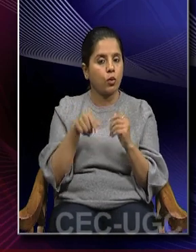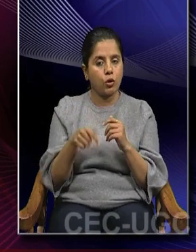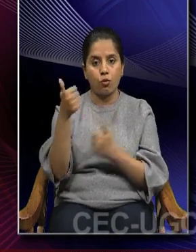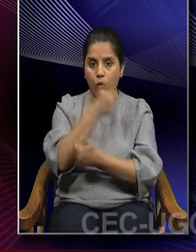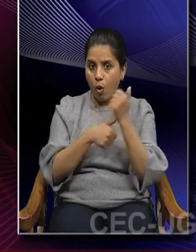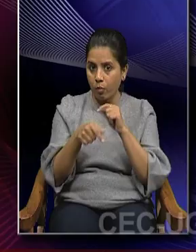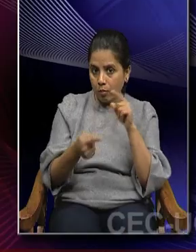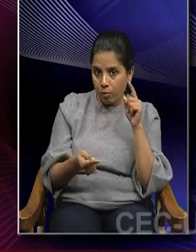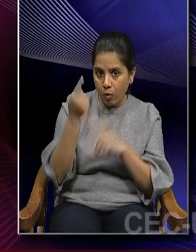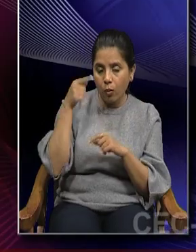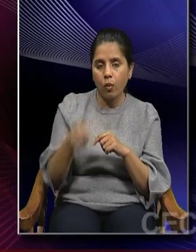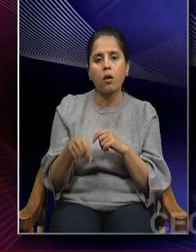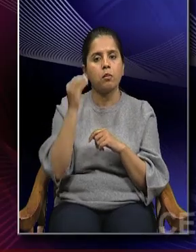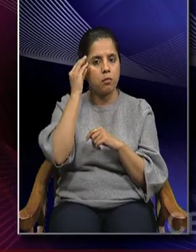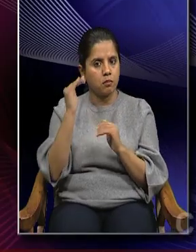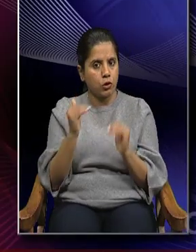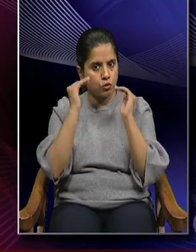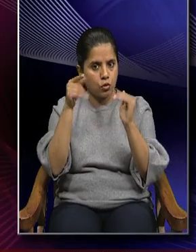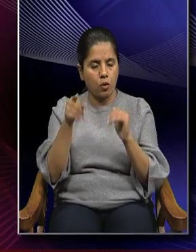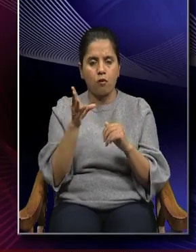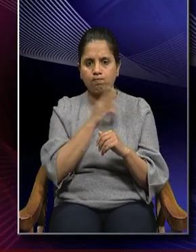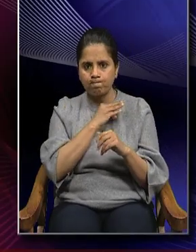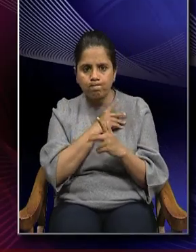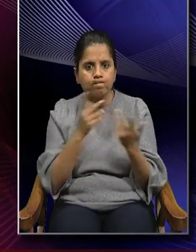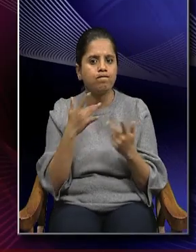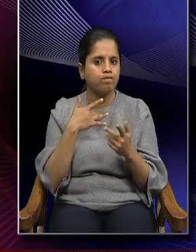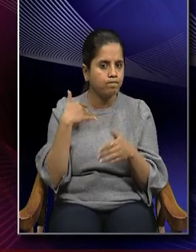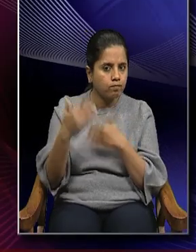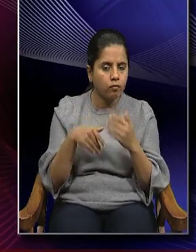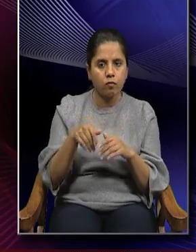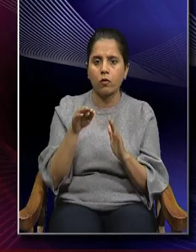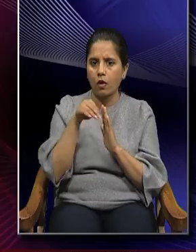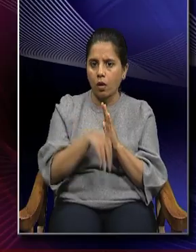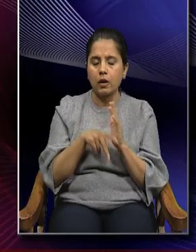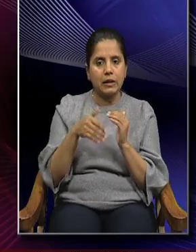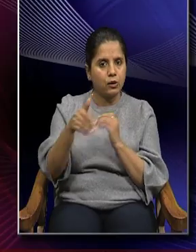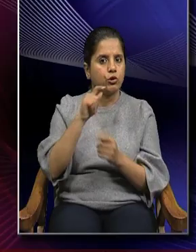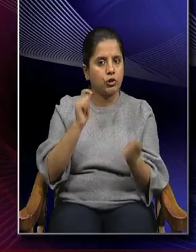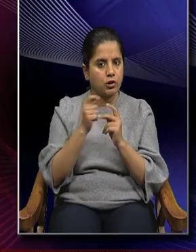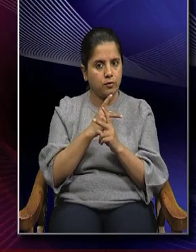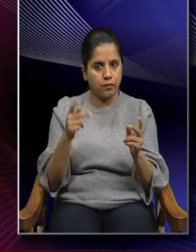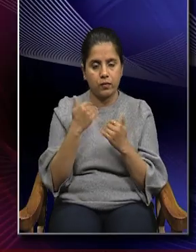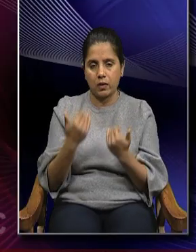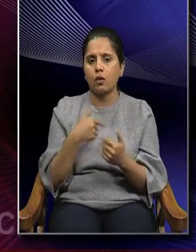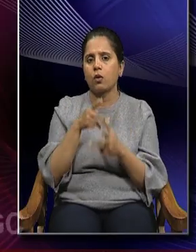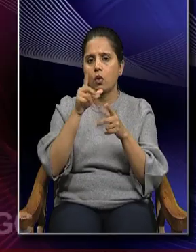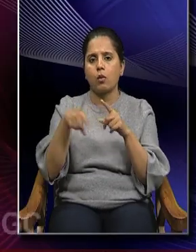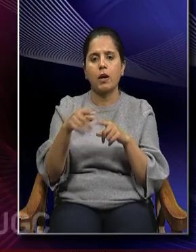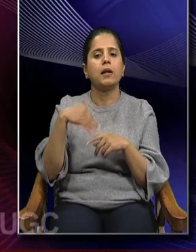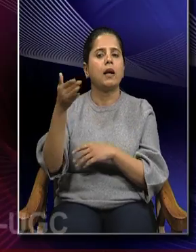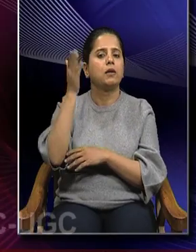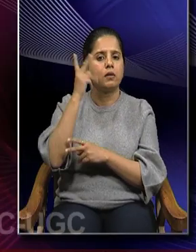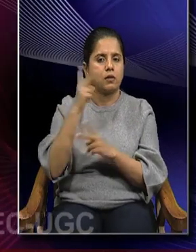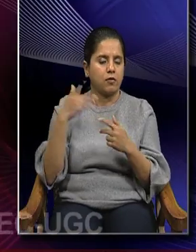with growth, and at maturity it becomes very fierce or cutthroat, and at decline it keeps on changing. So I will be telling you in the next lecture